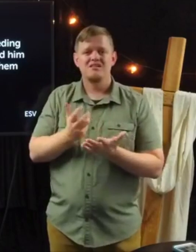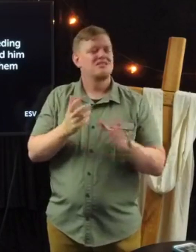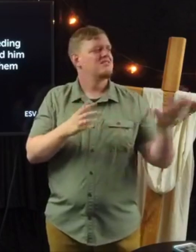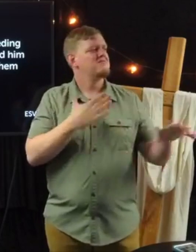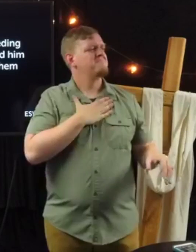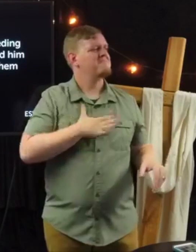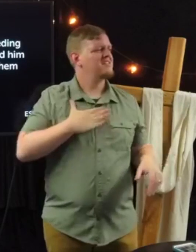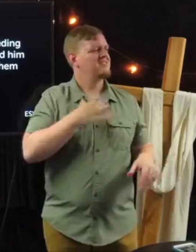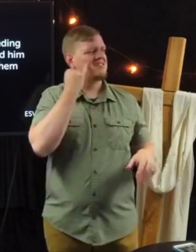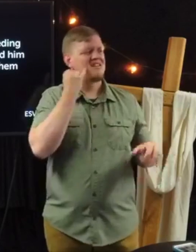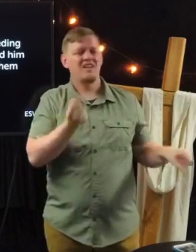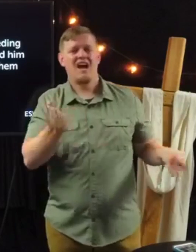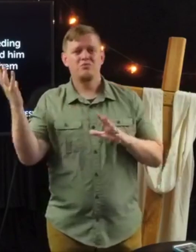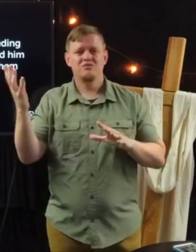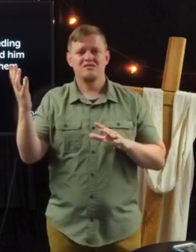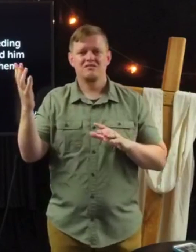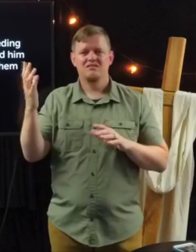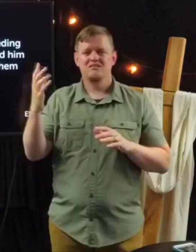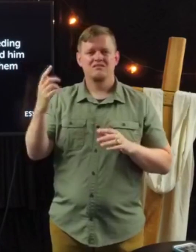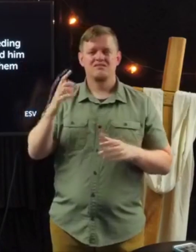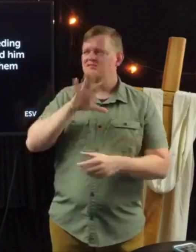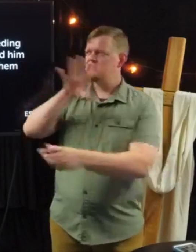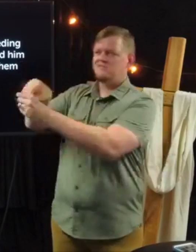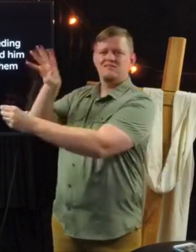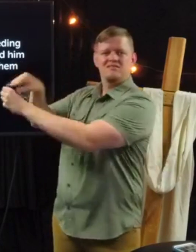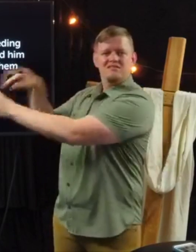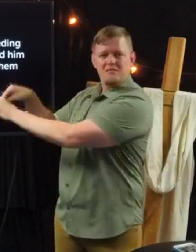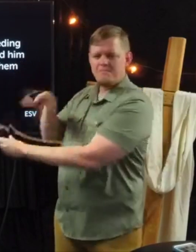There was begging coming from them. Please, cast us out.